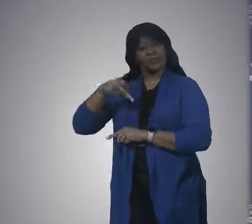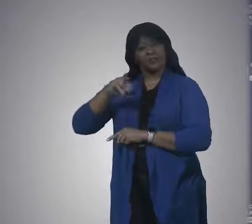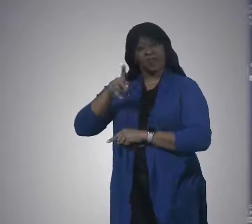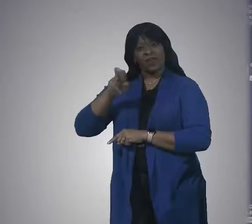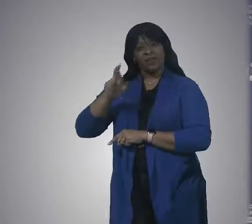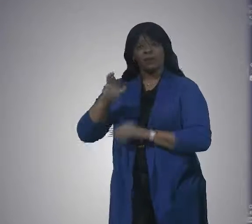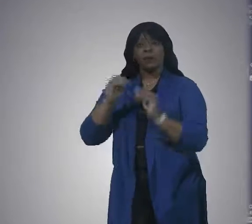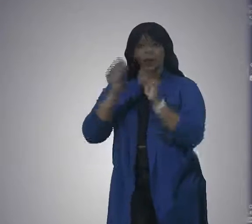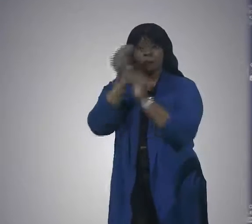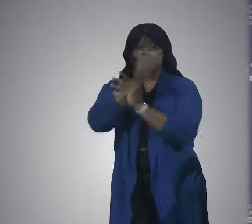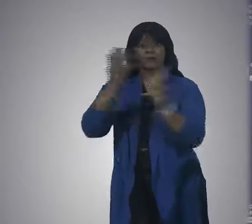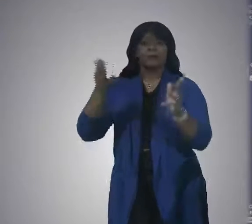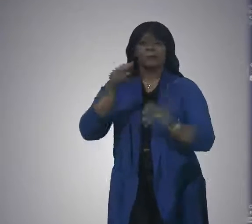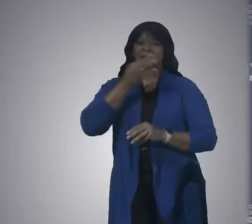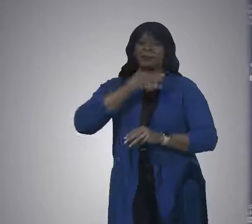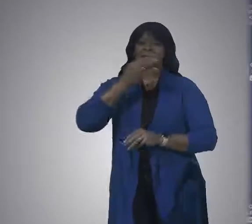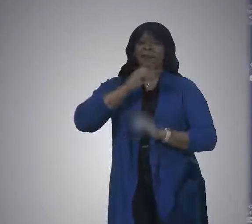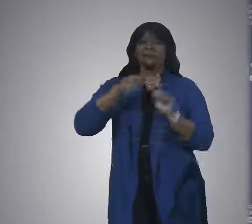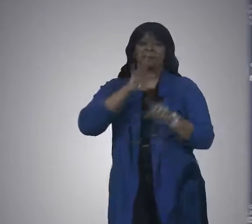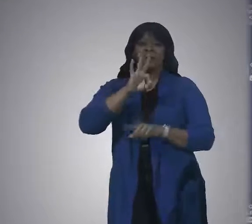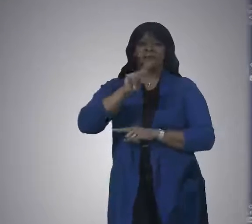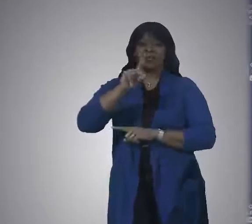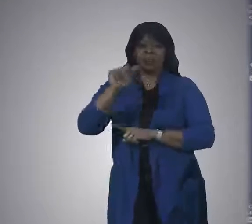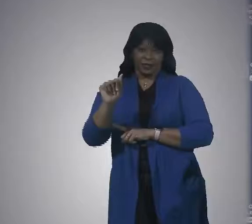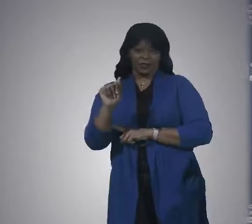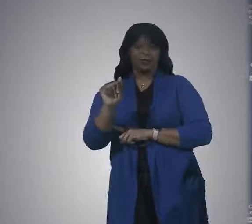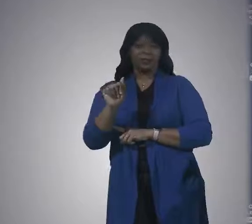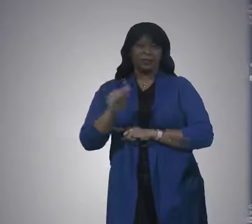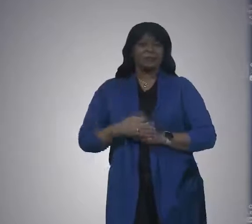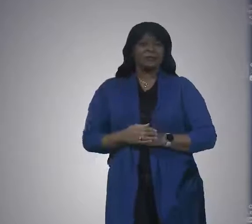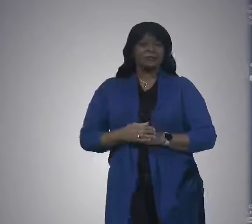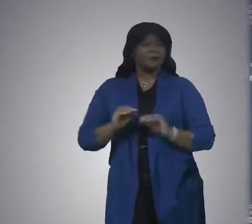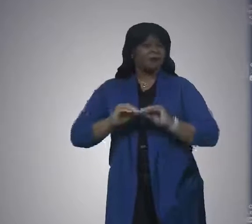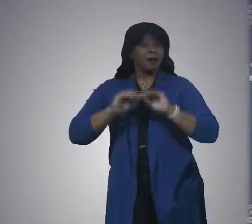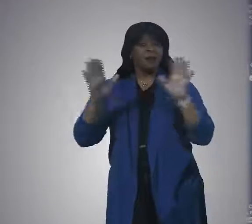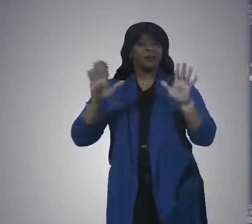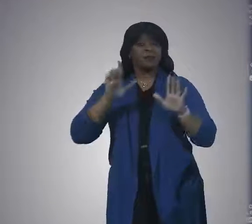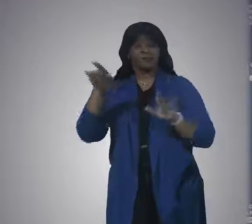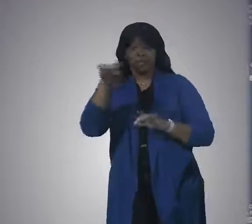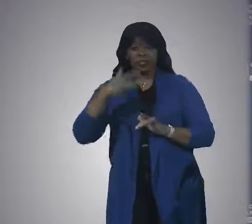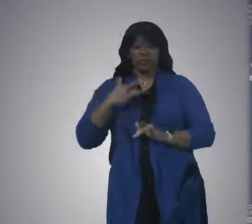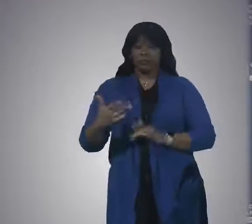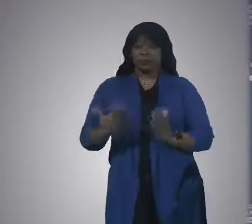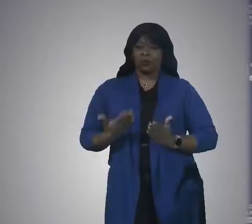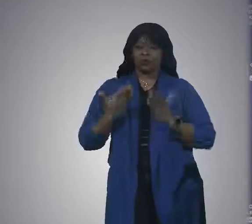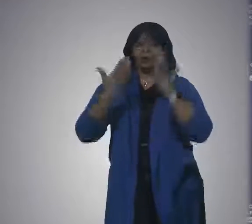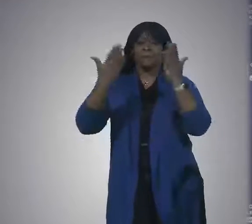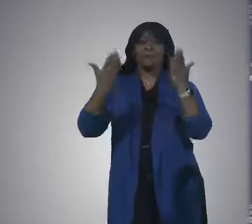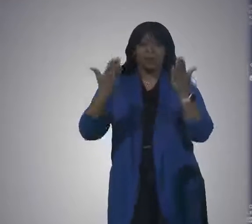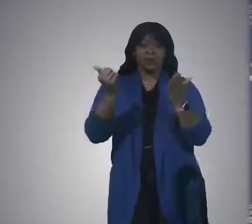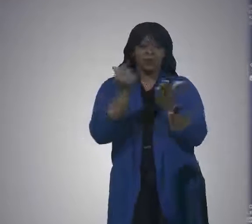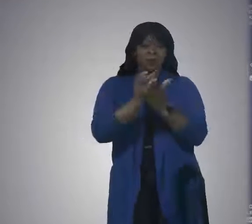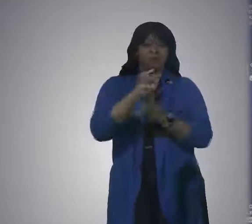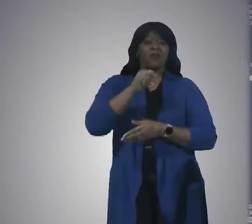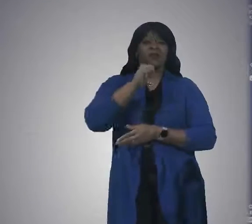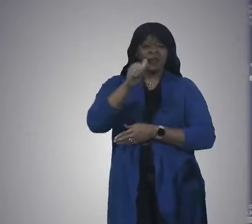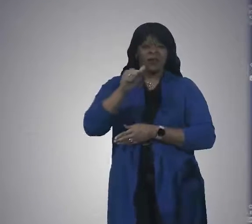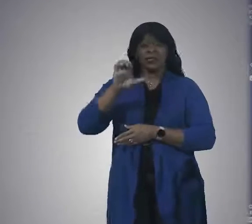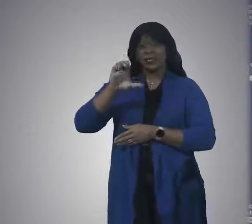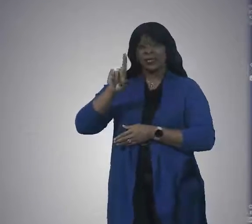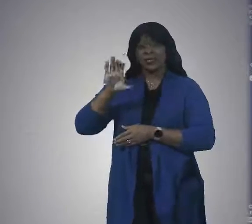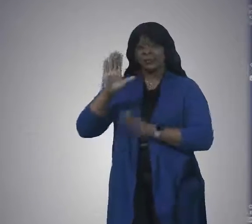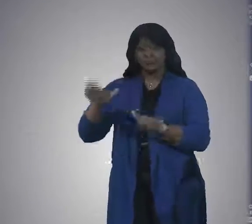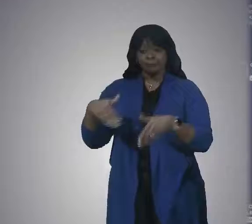news coming in the future from the Food and Drug Administration. Obviously, they make their recommendation, then the Centers for Disease Control makes